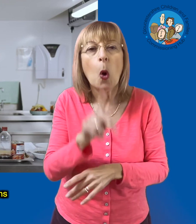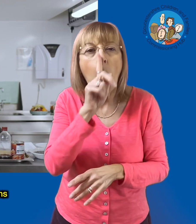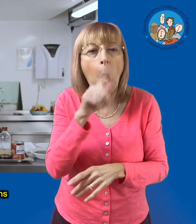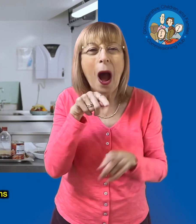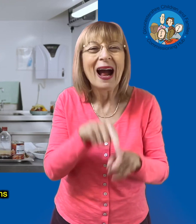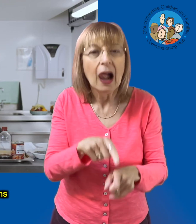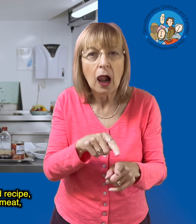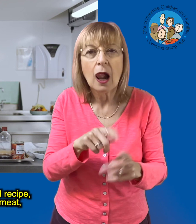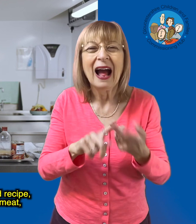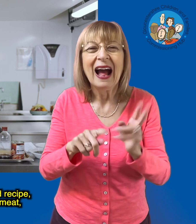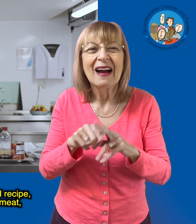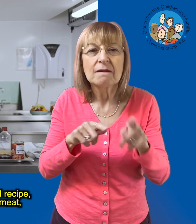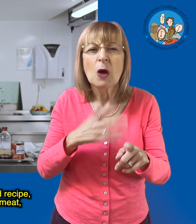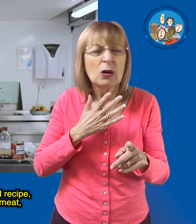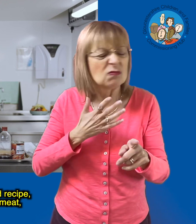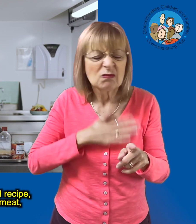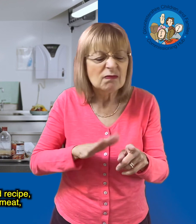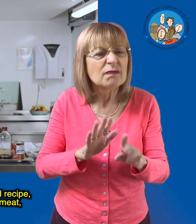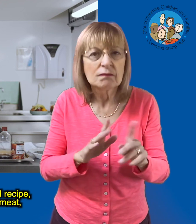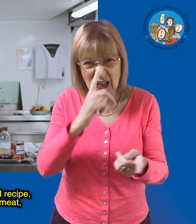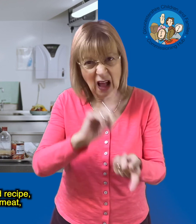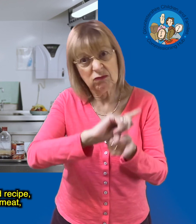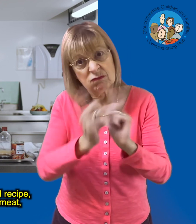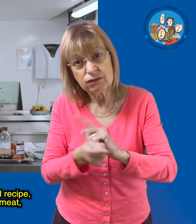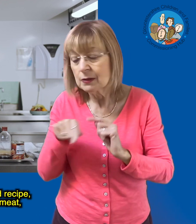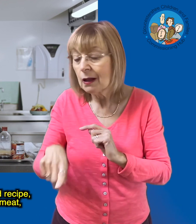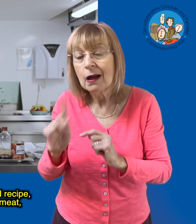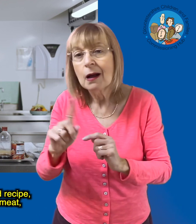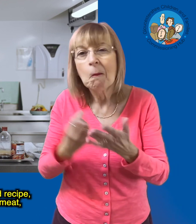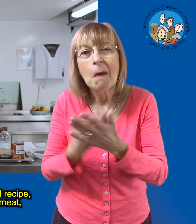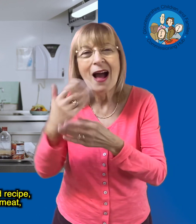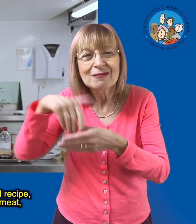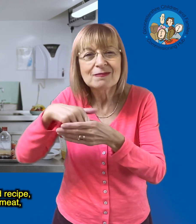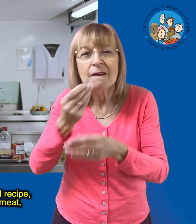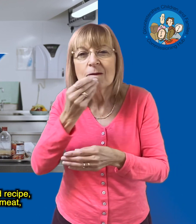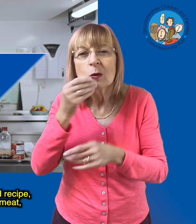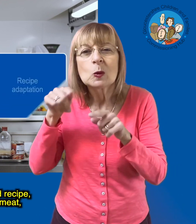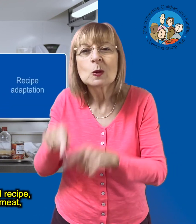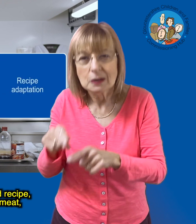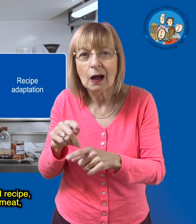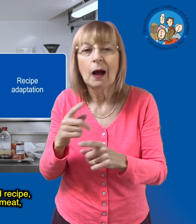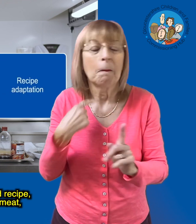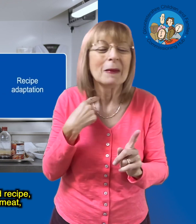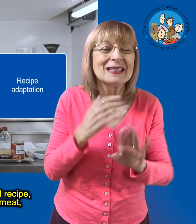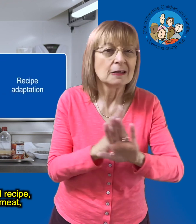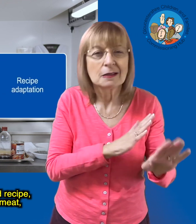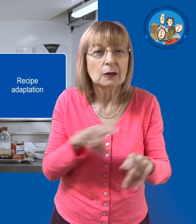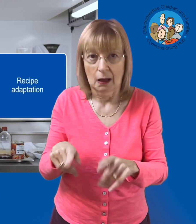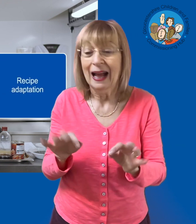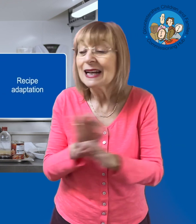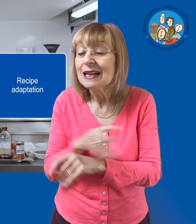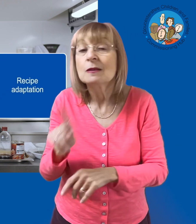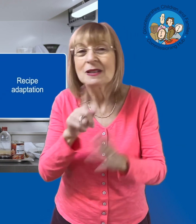2 tablespoons of oil. If you wanted to substitute, this is a plant-based recipe, so if you wanted to substitute this with minced meat instead